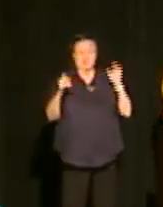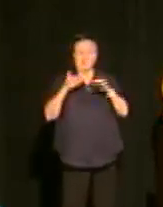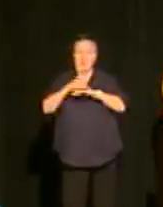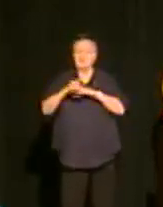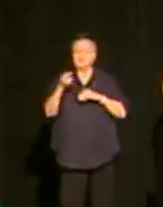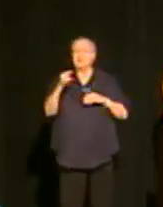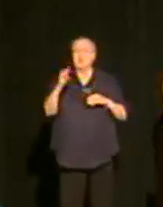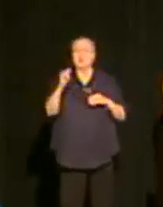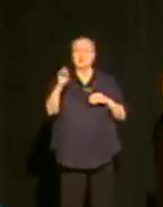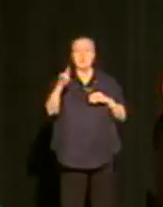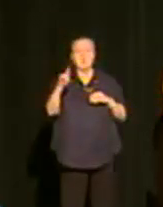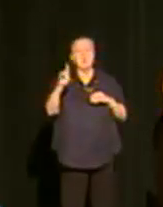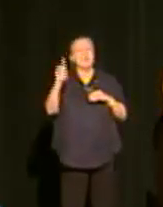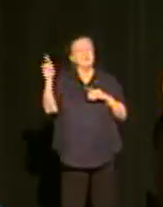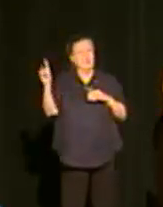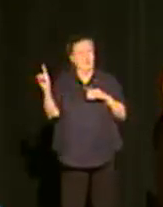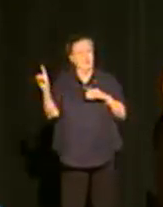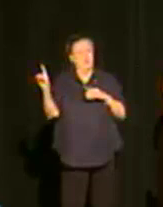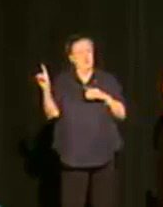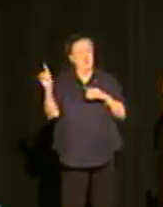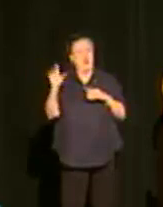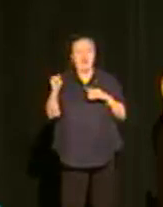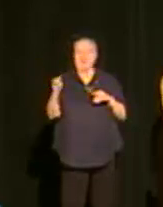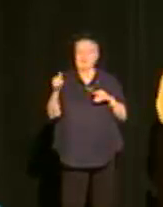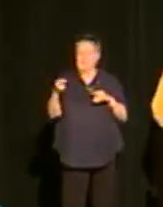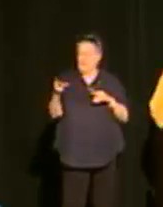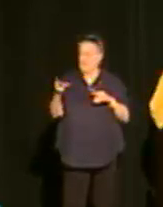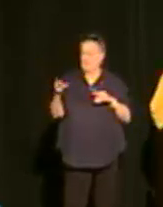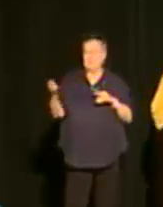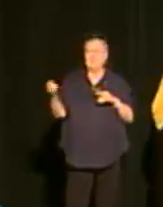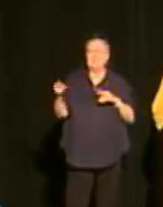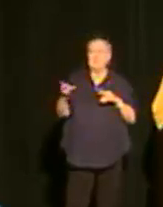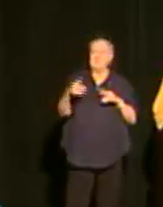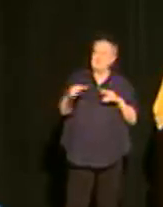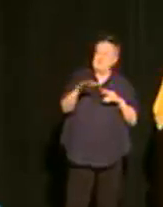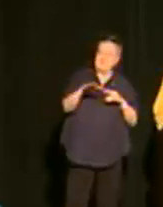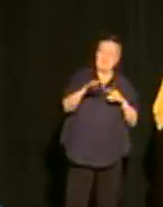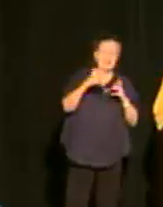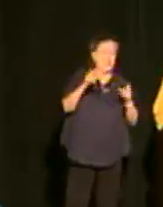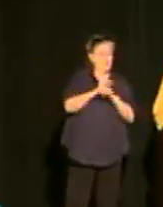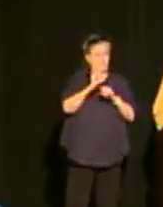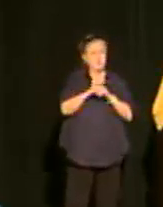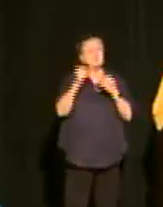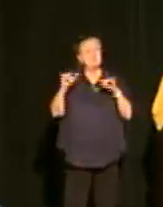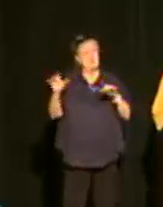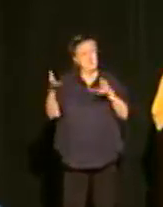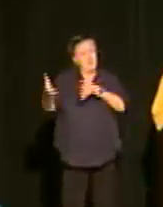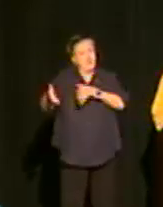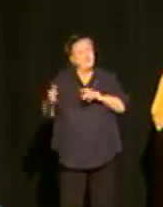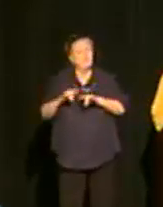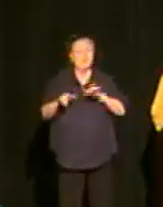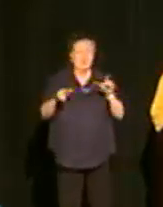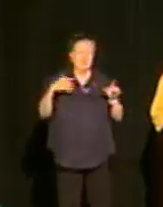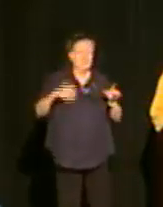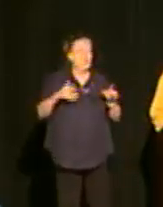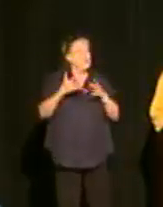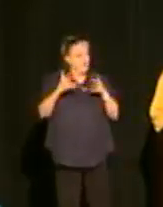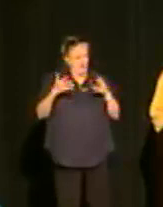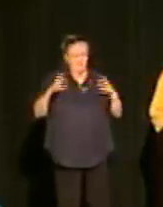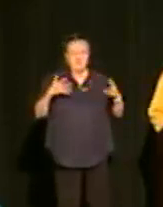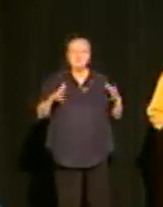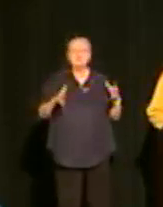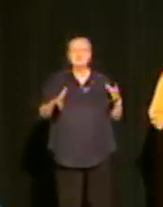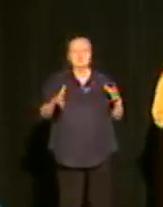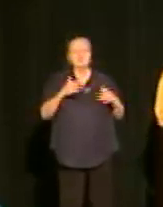Road, and up in here there's a couple. And we've got a lot of work to do, but a lot of good work has been done, and so